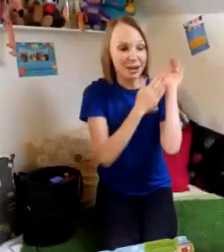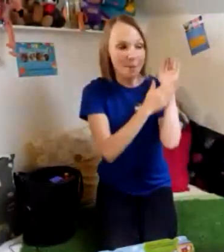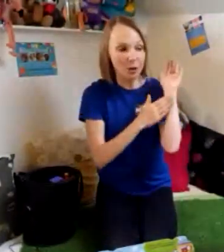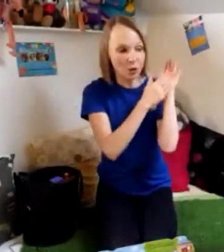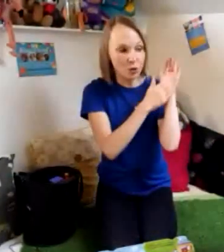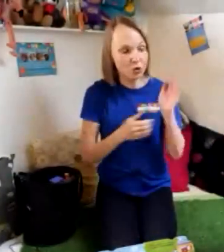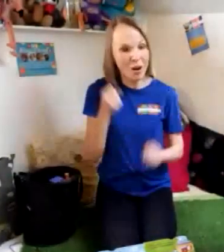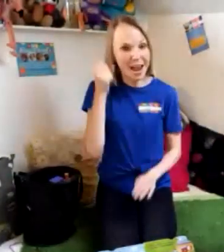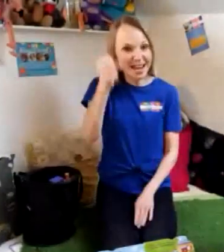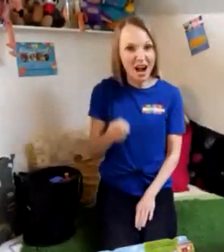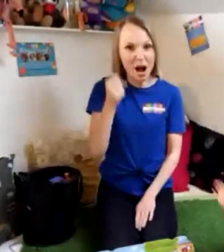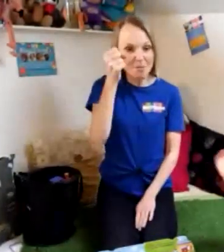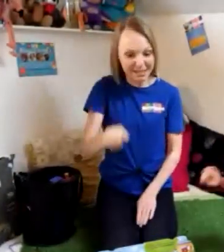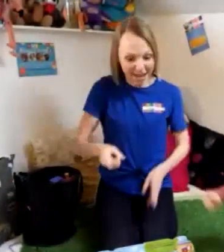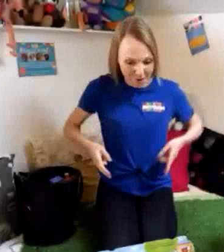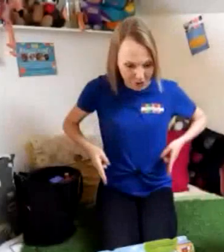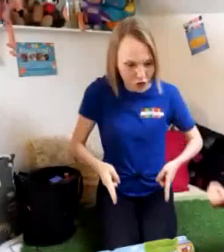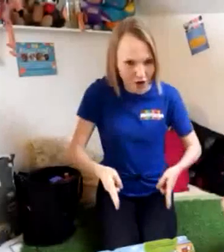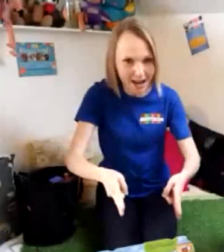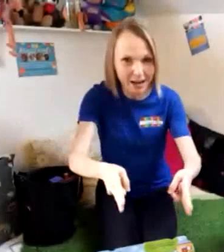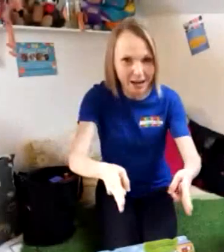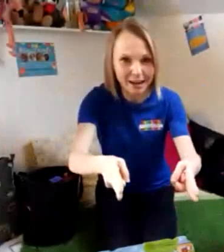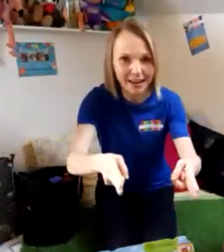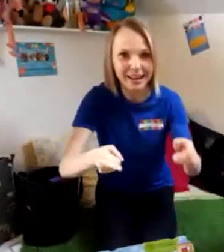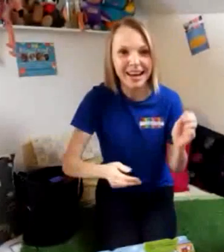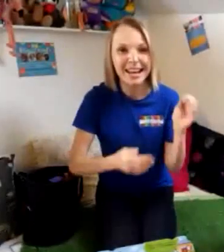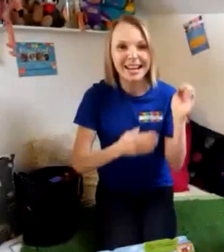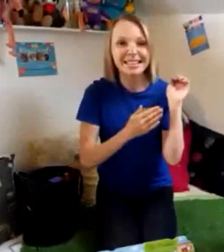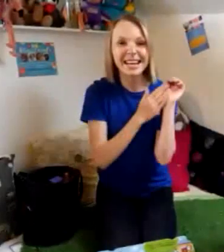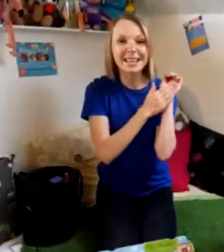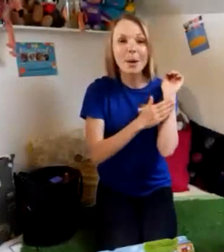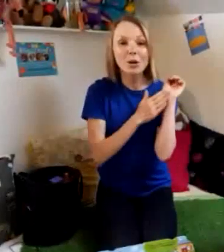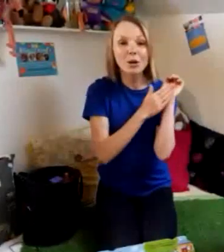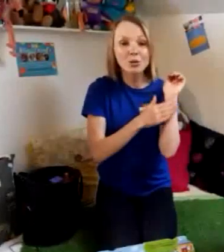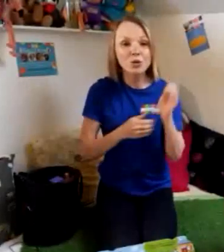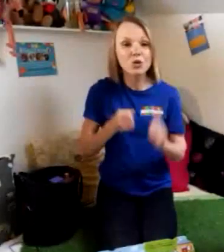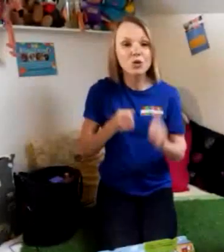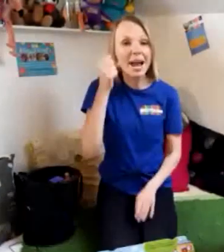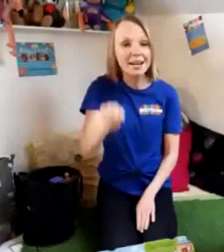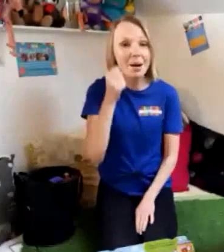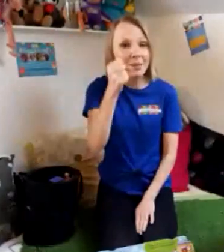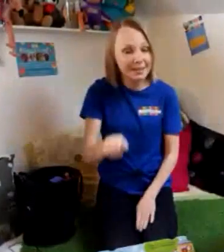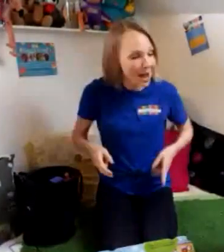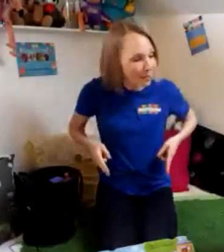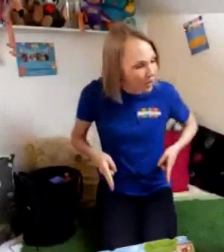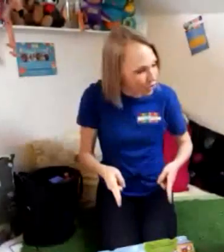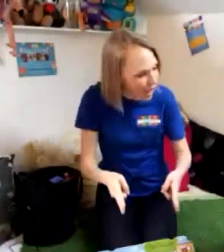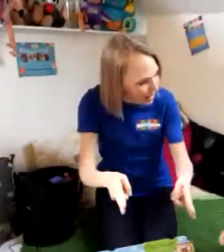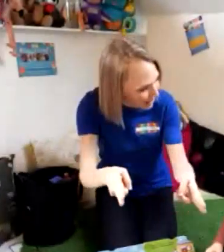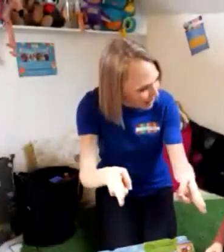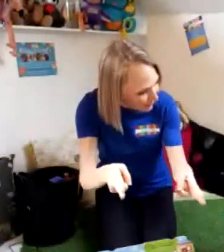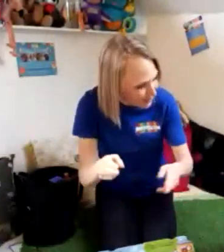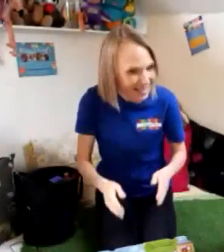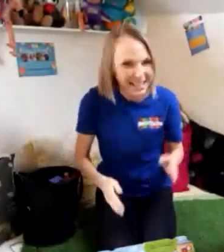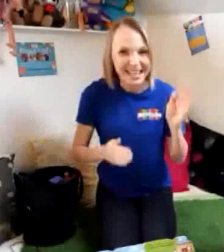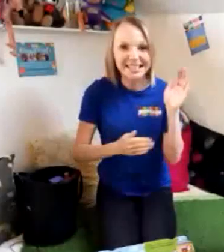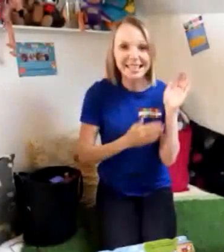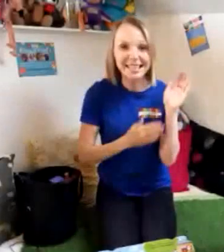blue train coming down the track. See the blue train coming down the track. See the